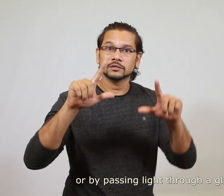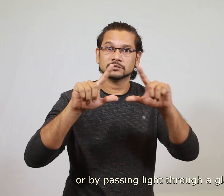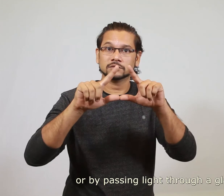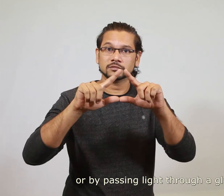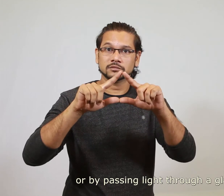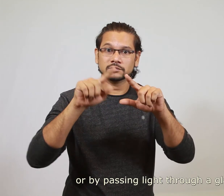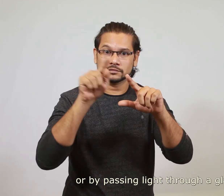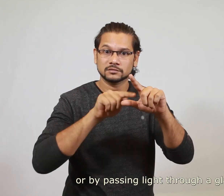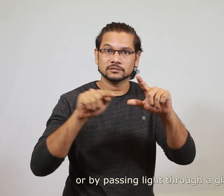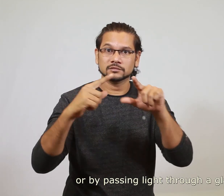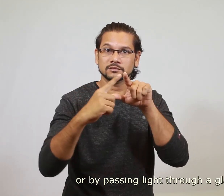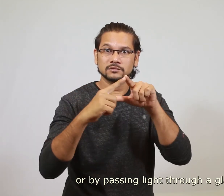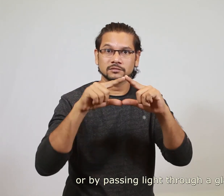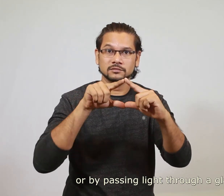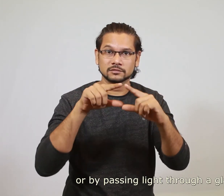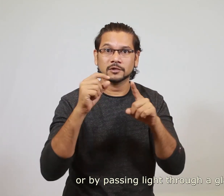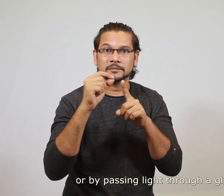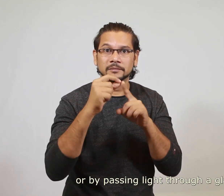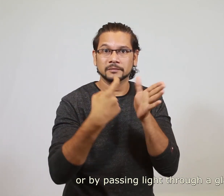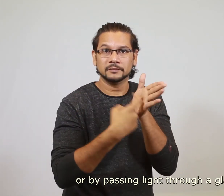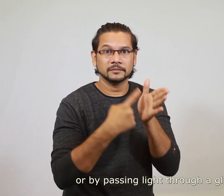or by passing light through a glass prism.